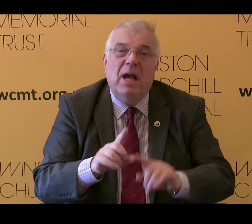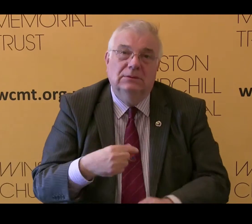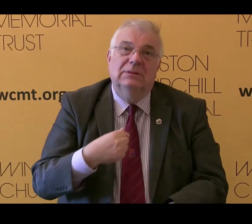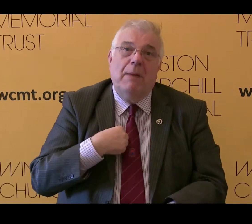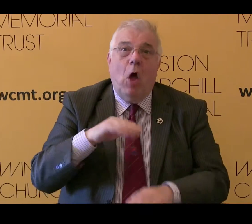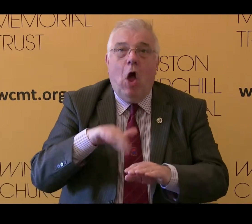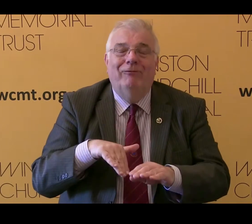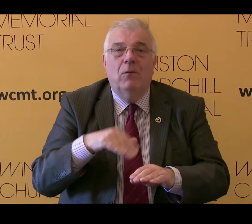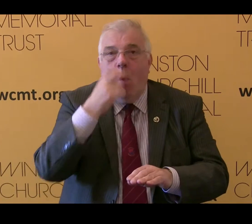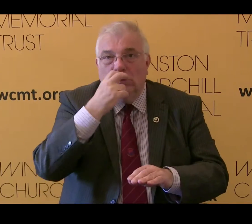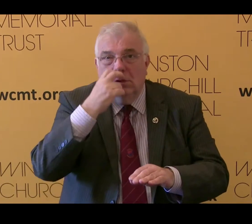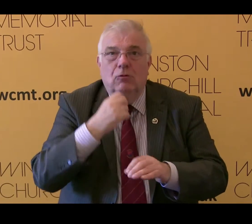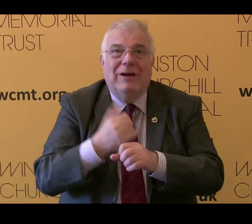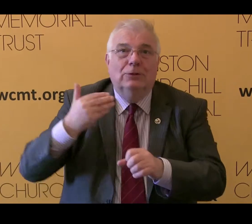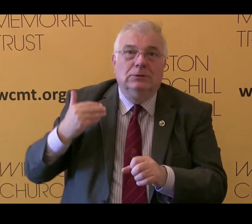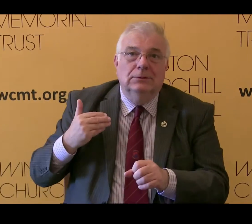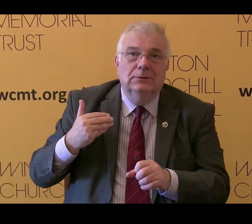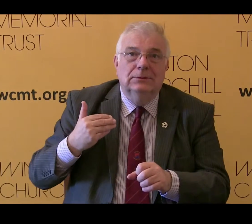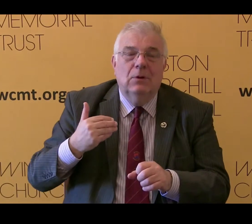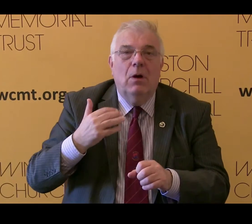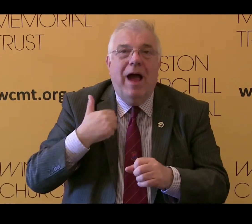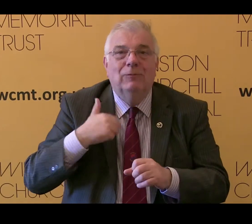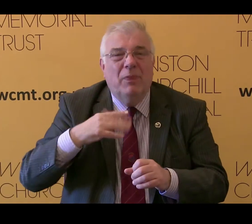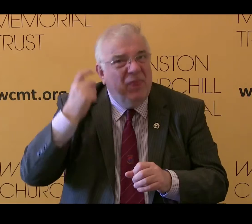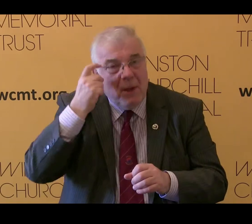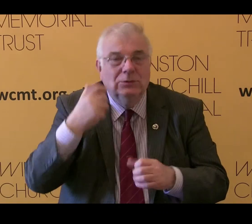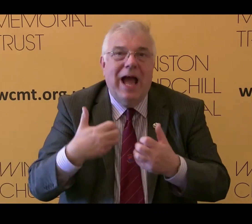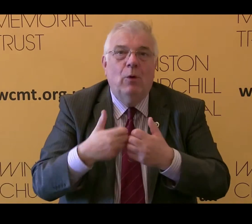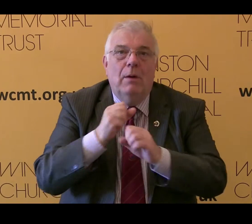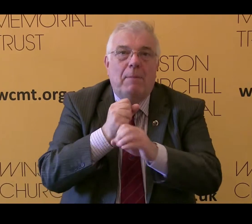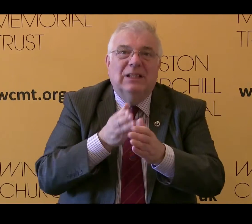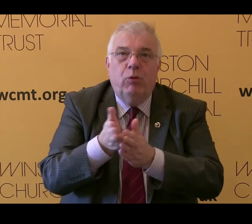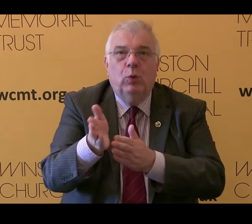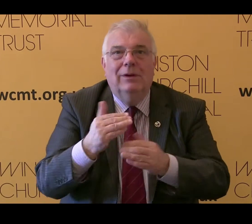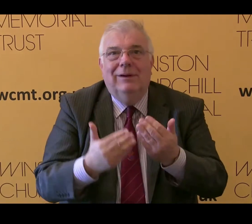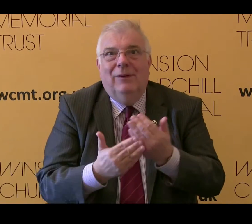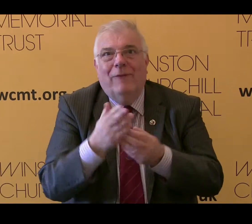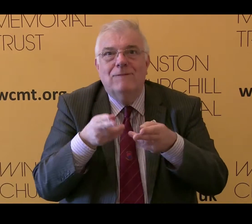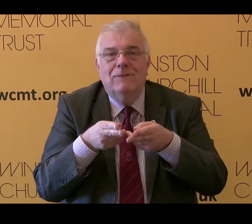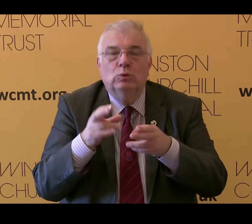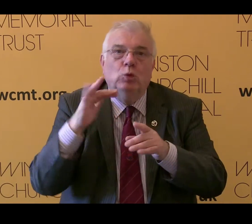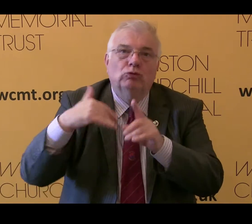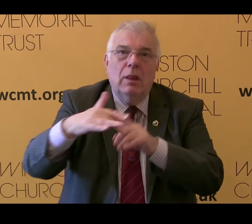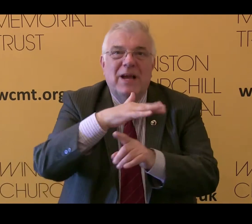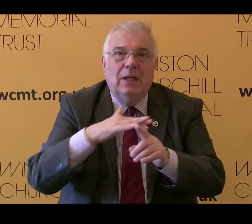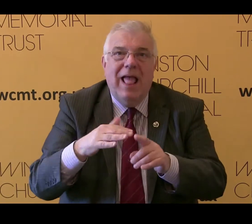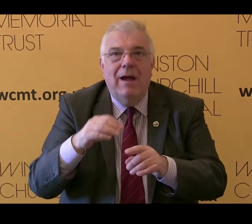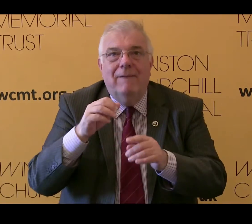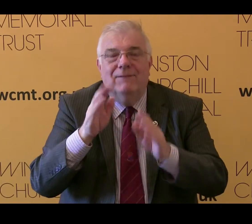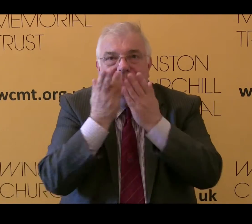older generation. I have to think about how we get publicity through, social media, through Facebook, Twitter,